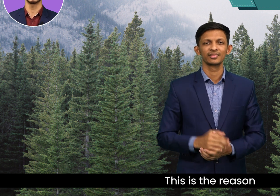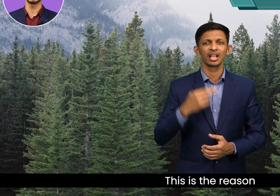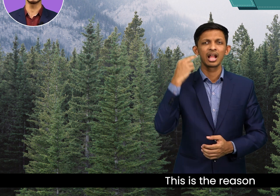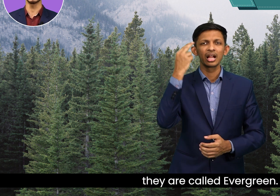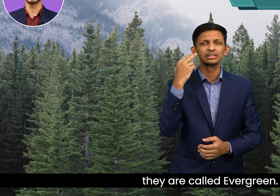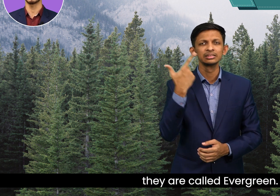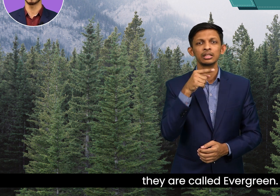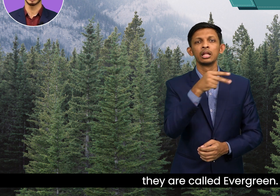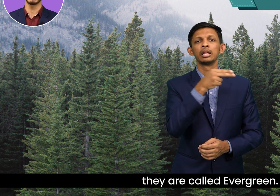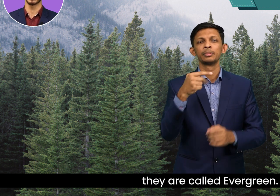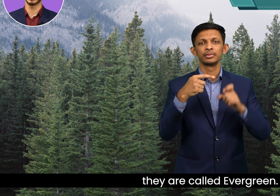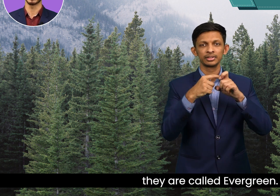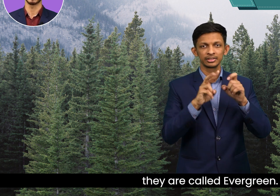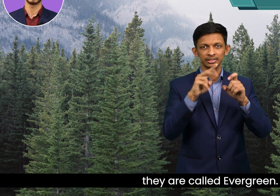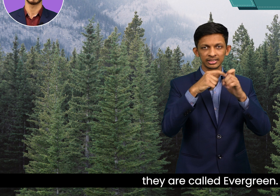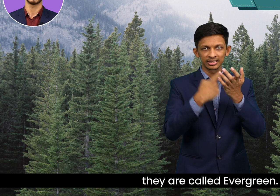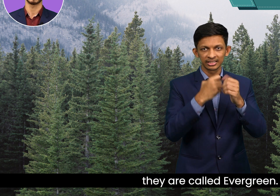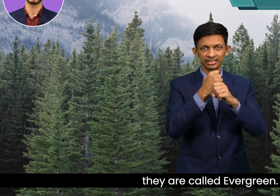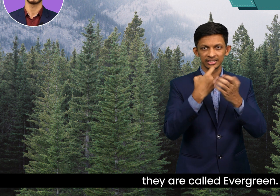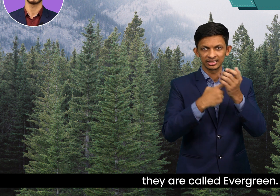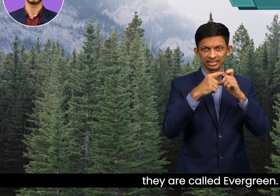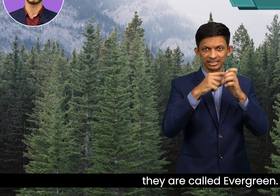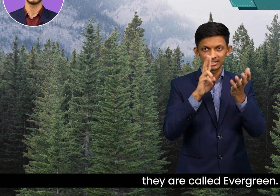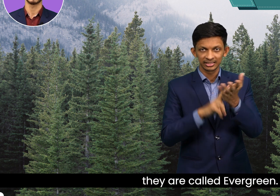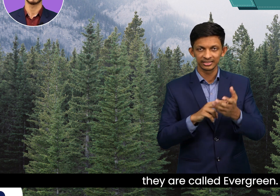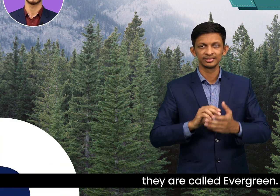This is the reason they are called evergreen.